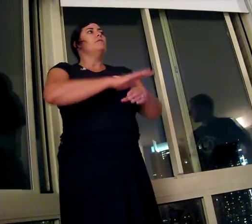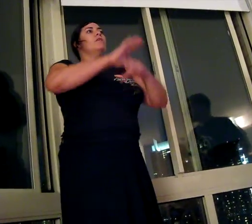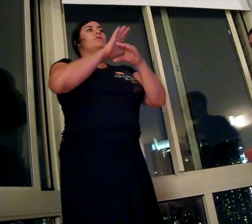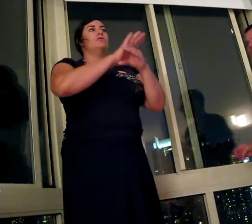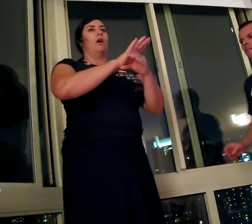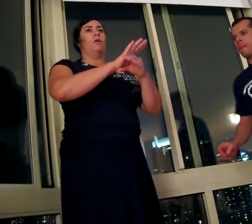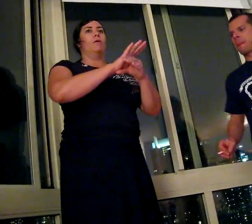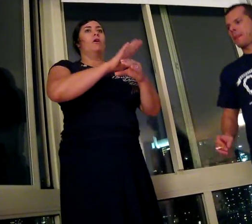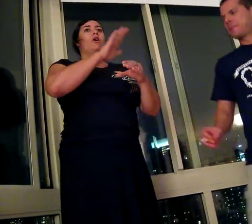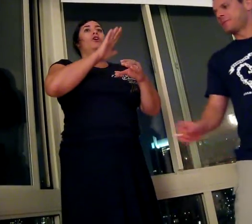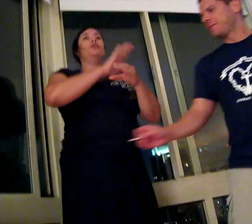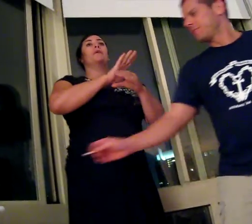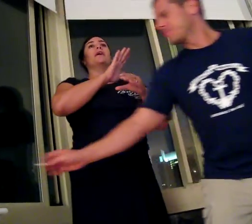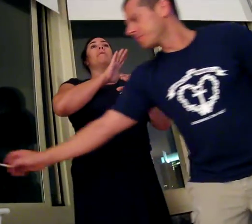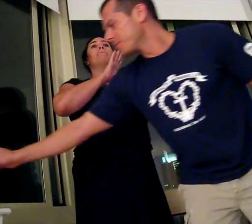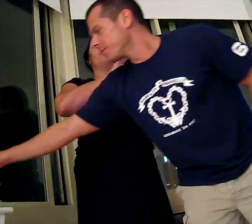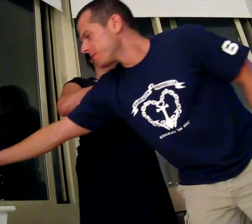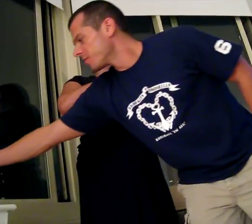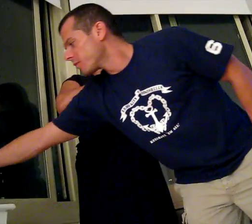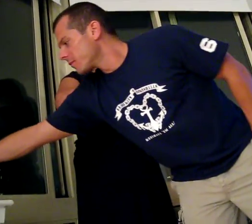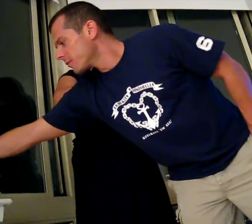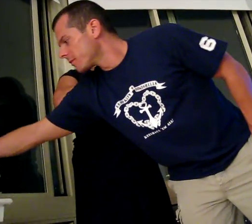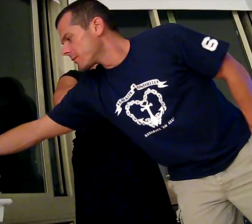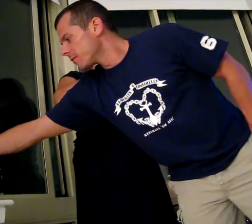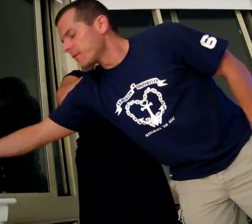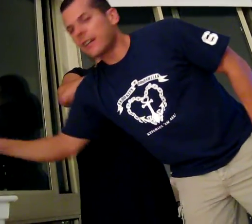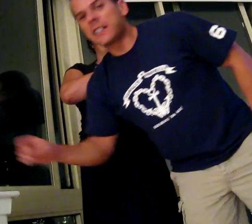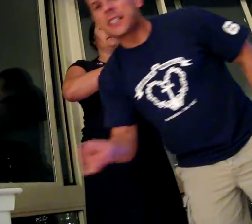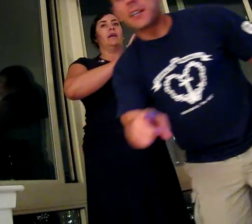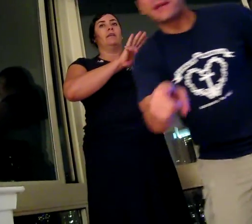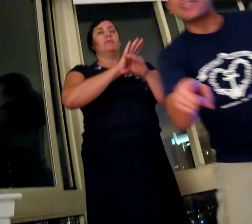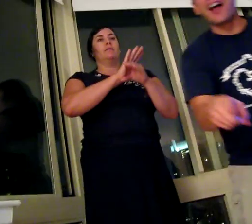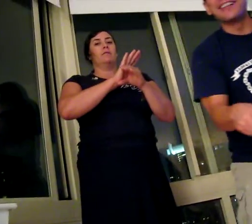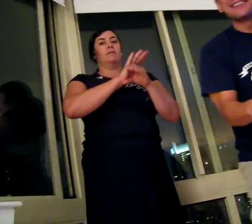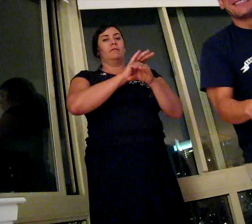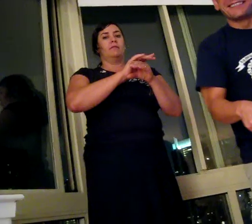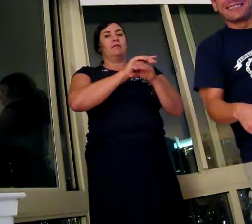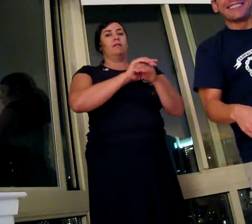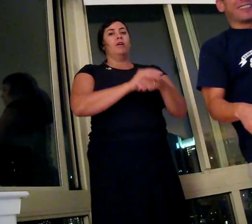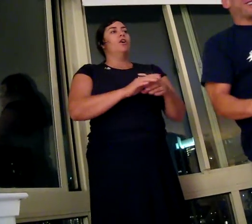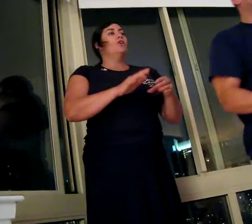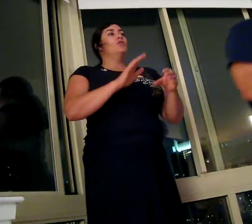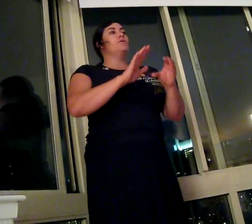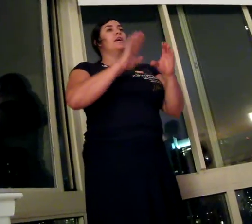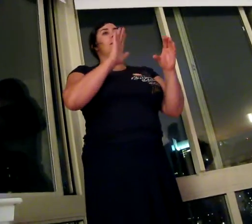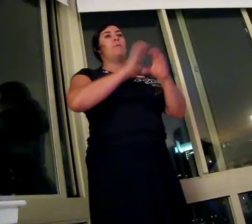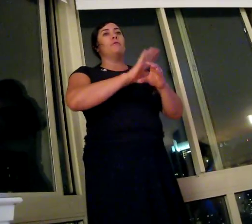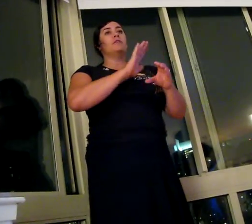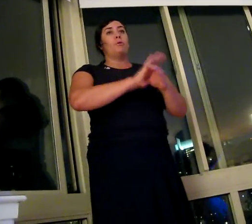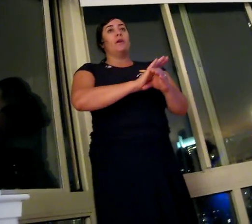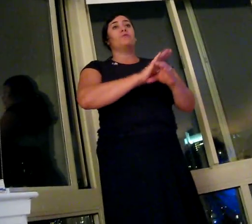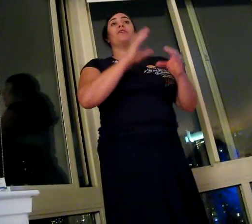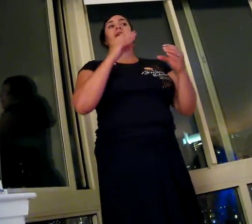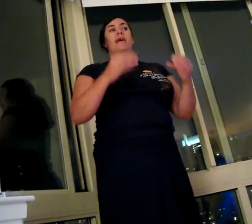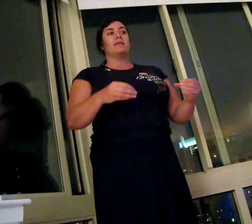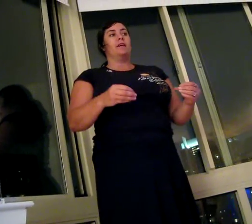So, you can get bonus points for connecting... You can get bonus points for connecting,